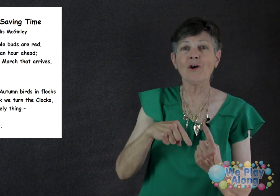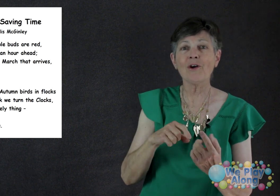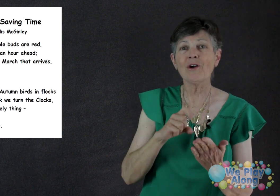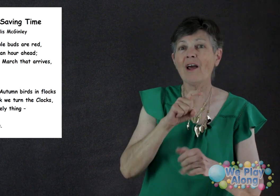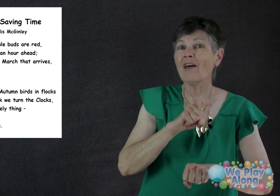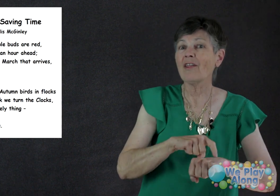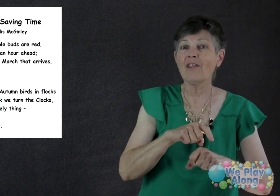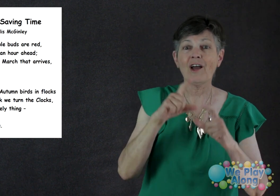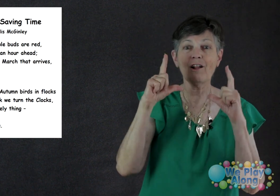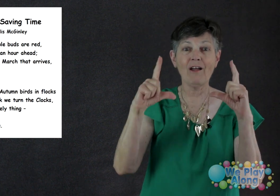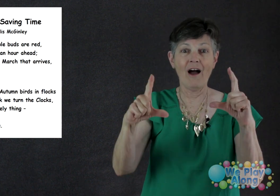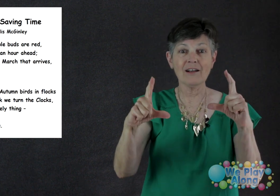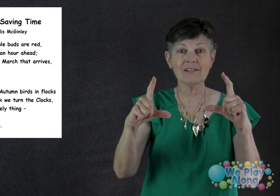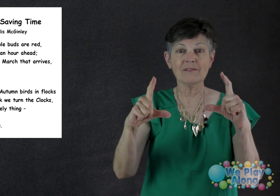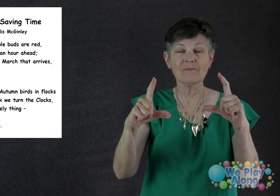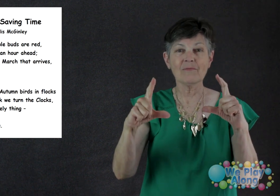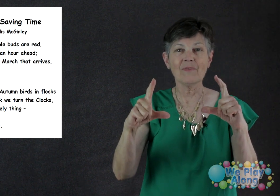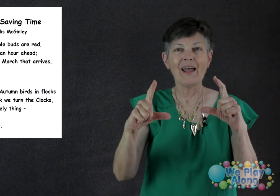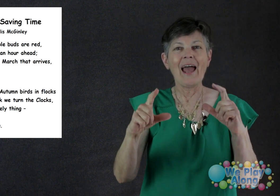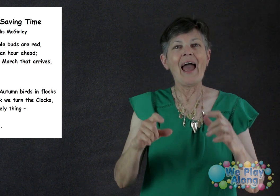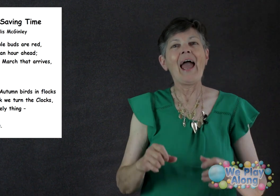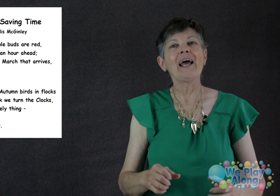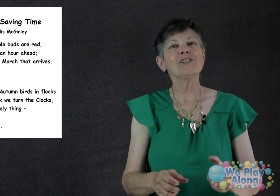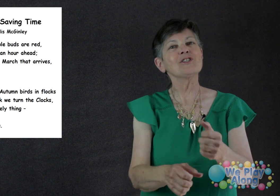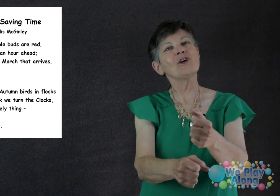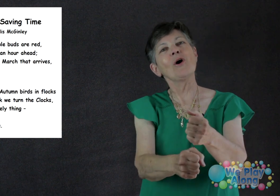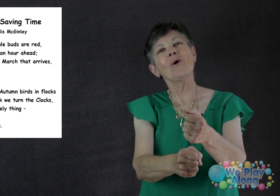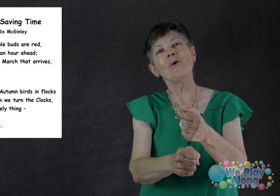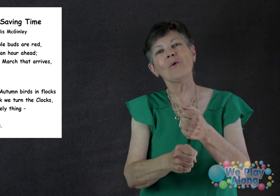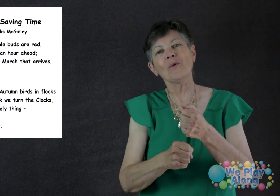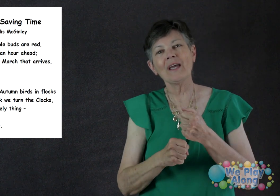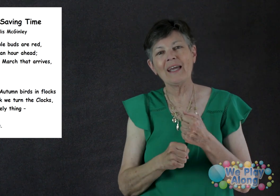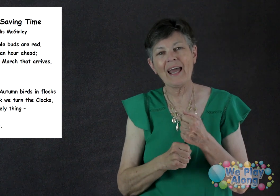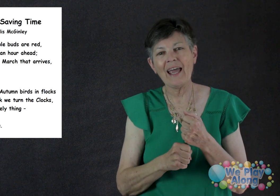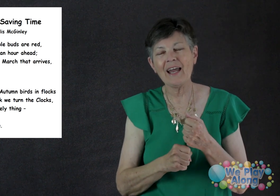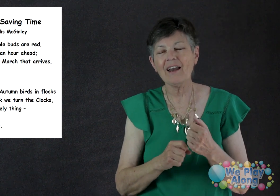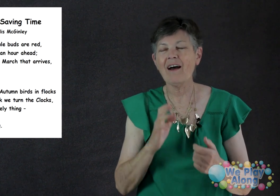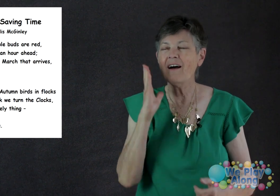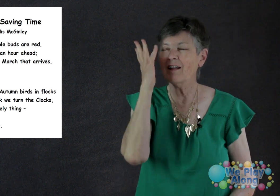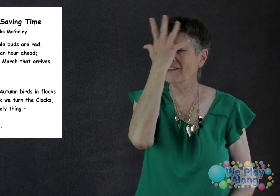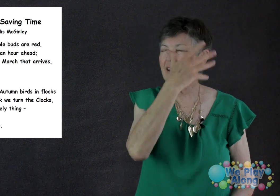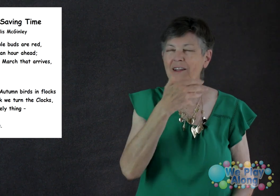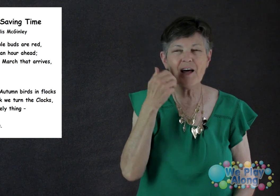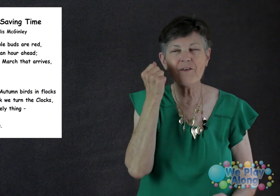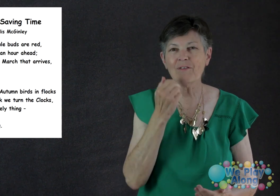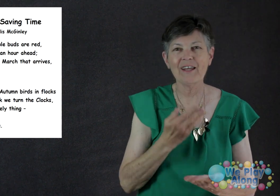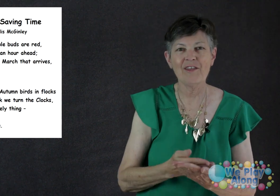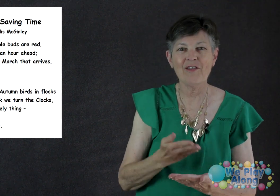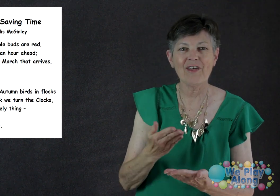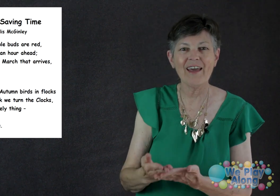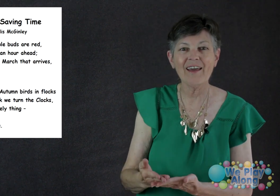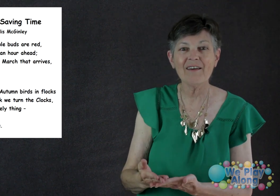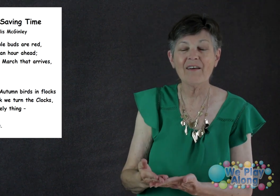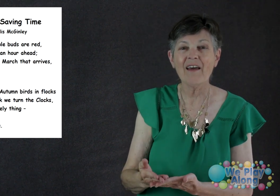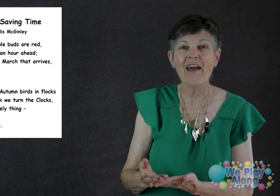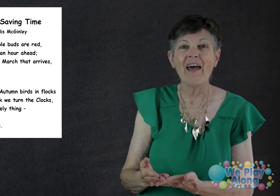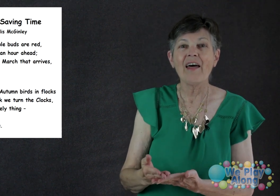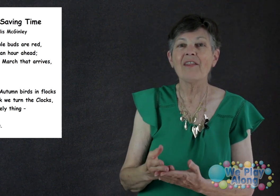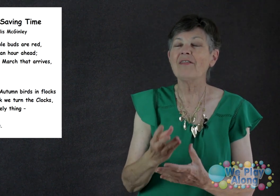turn the clocks. And so regain a lovely thing,